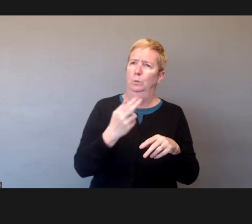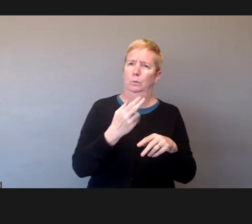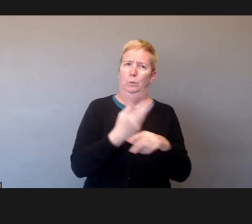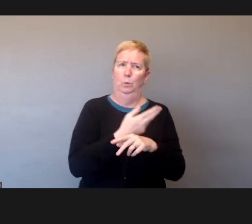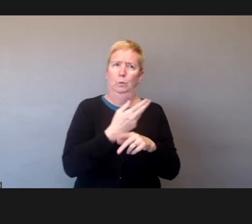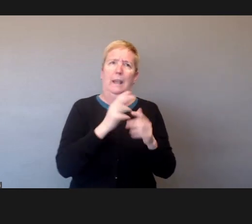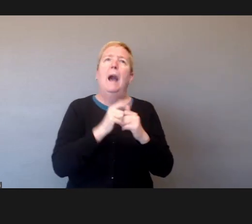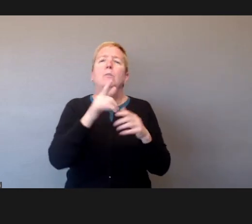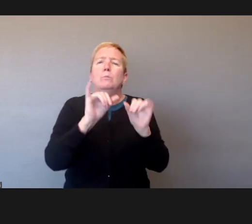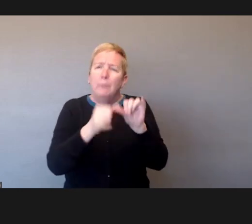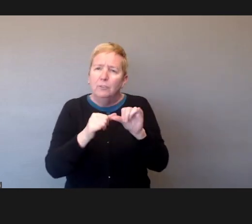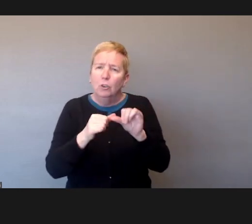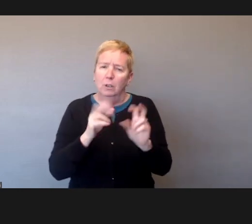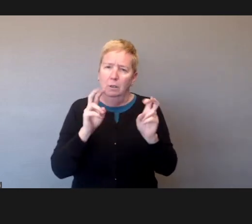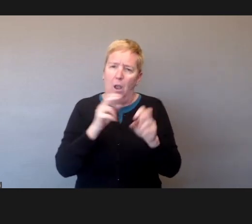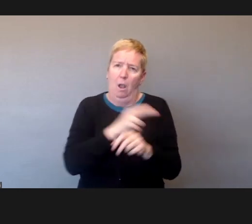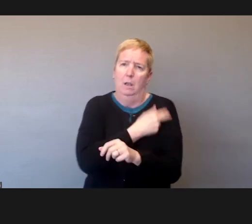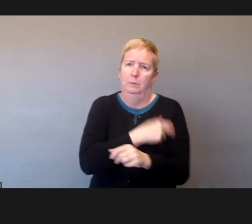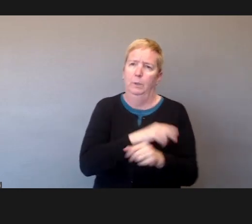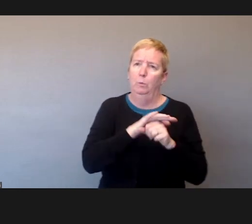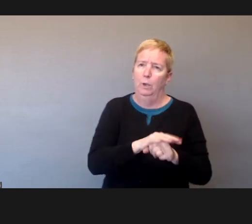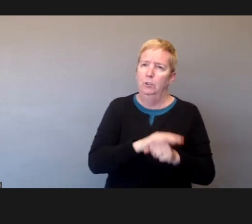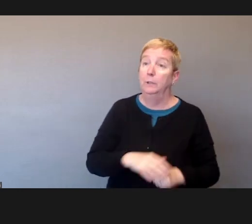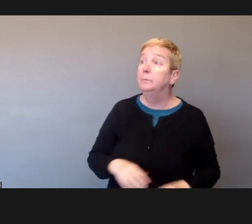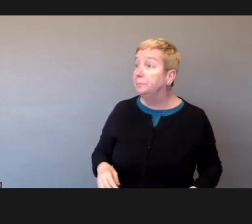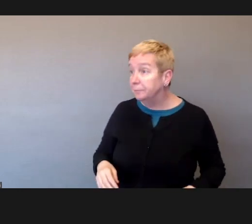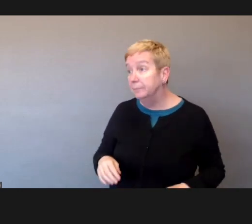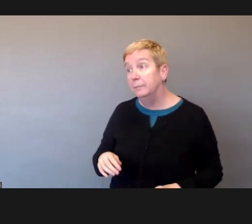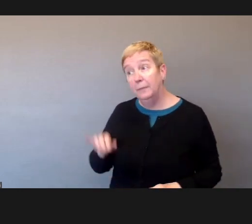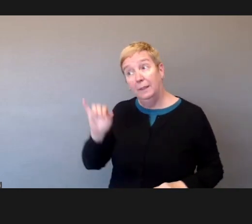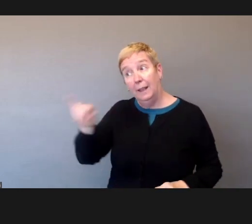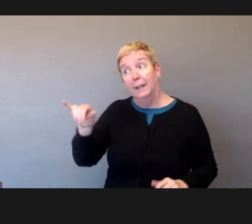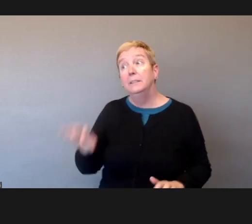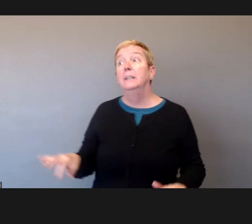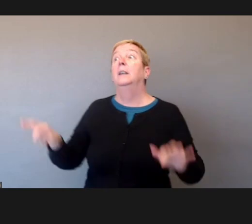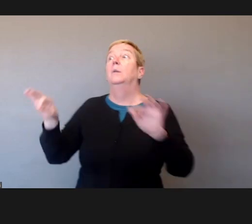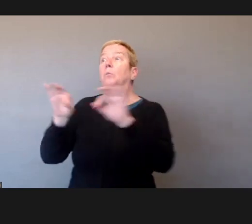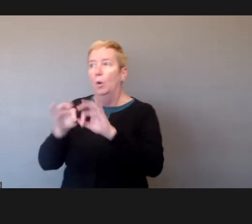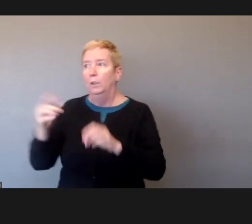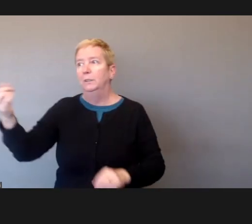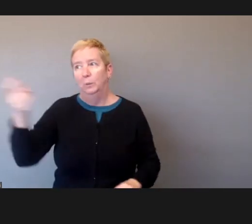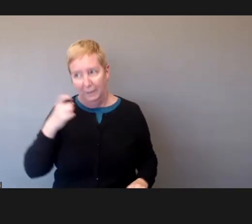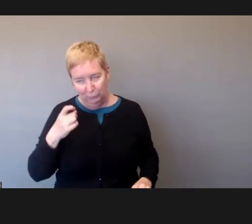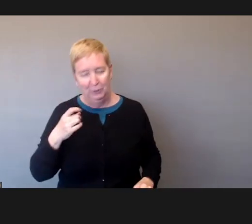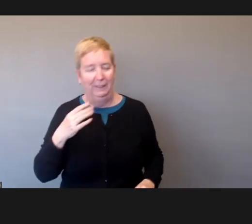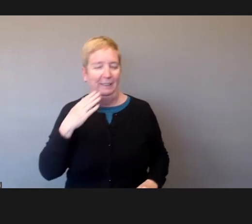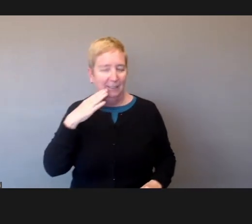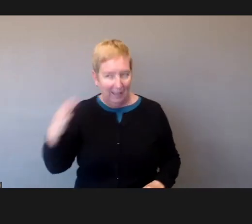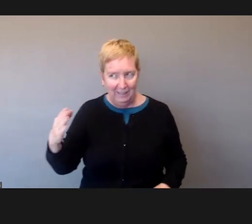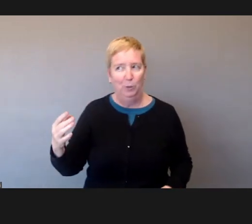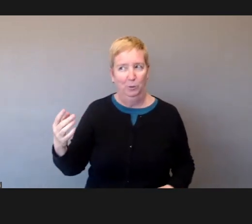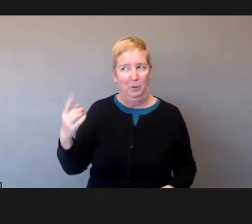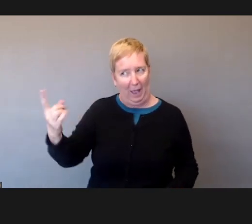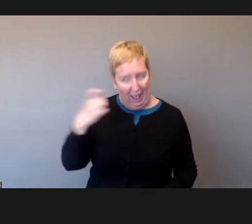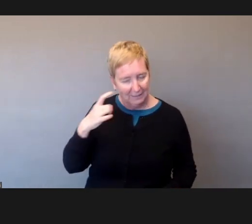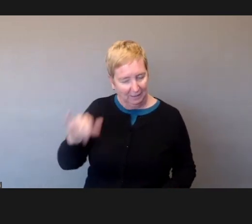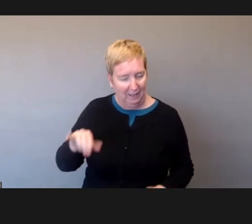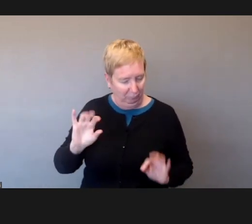hospital pressure going Yeah, no, forward. that's like a really important question, and I'm really glad that you actually asked it. Let me